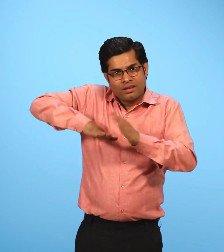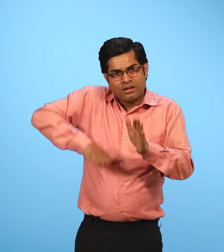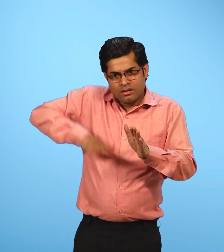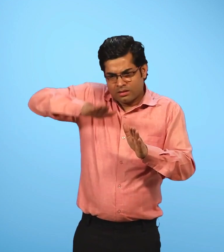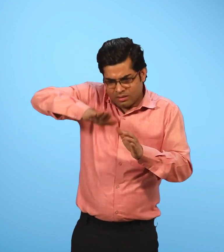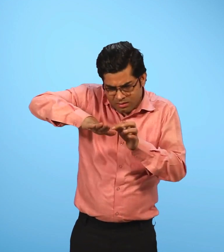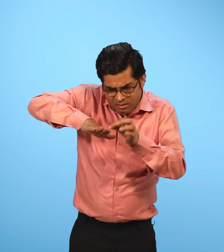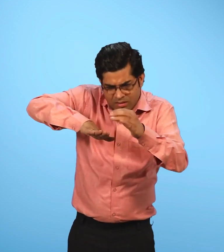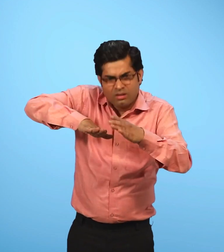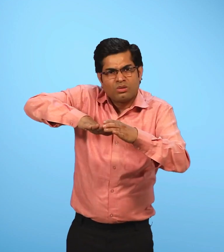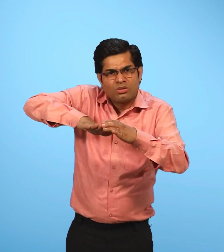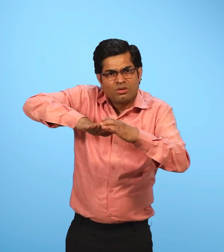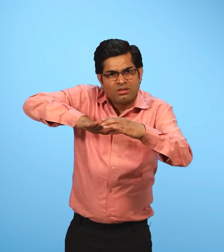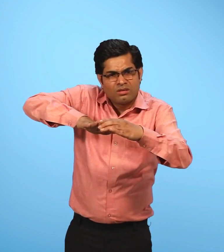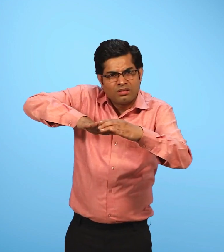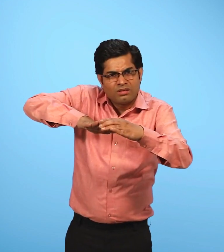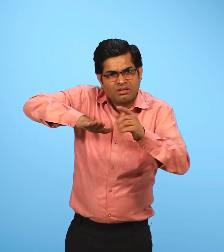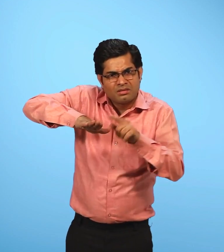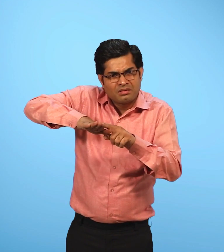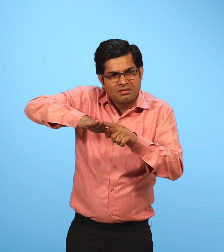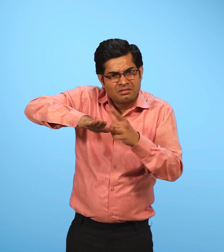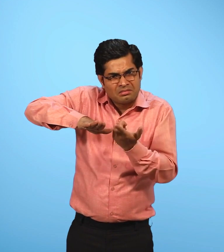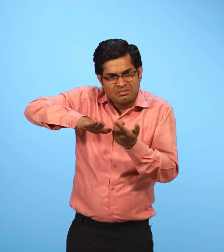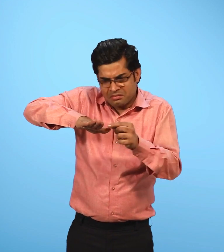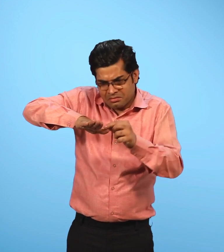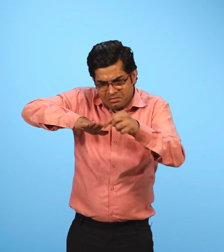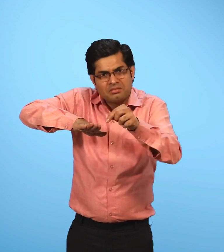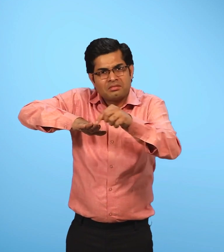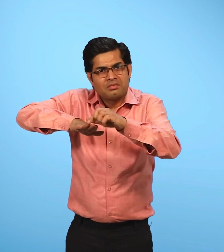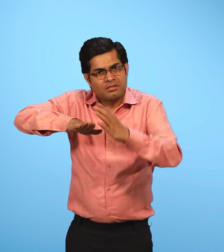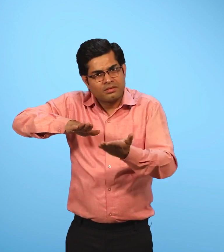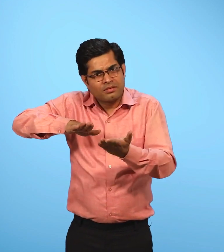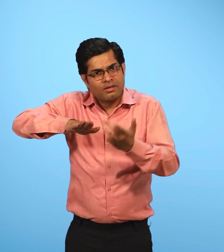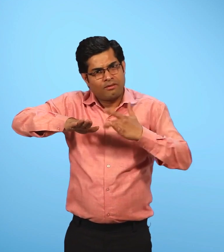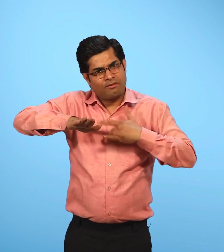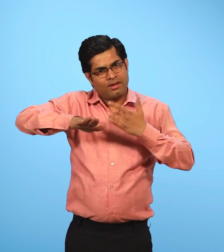I decided to measure it with my own footmark.